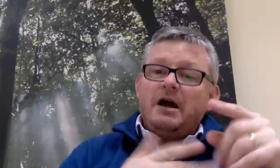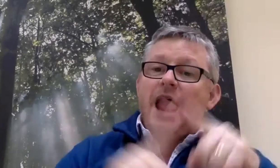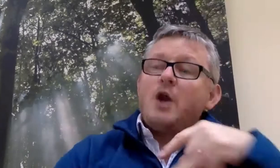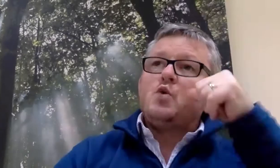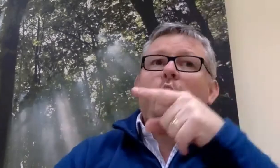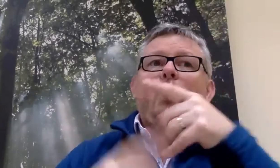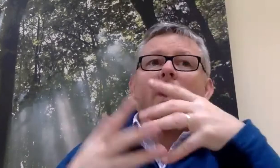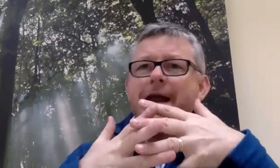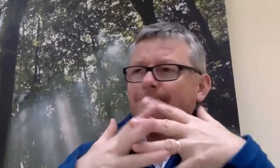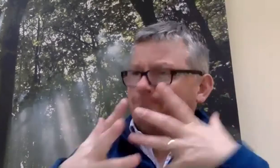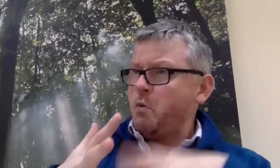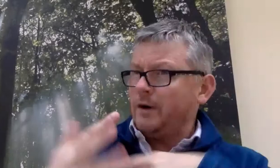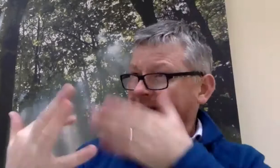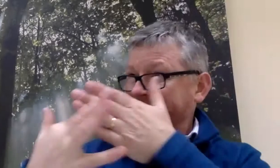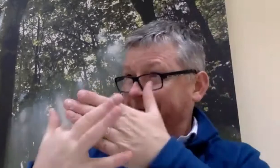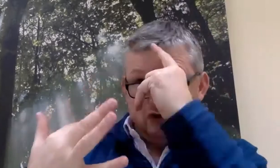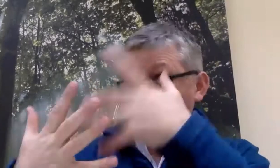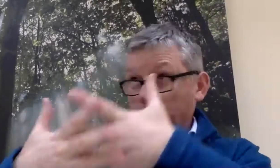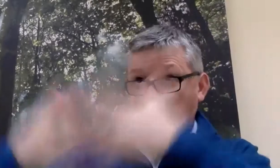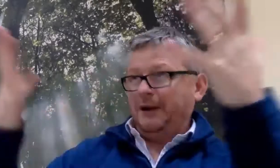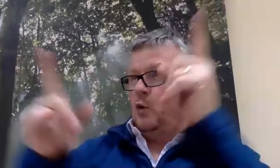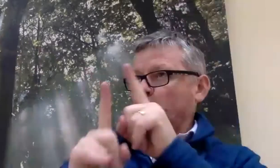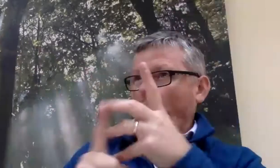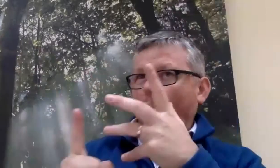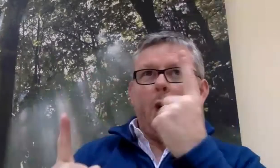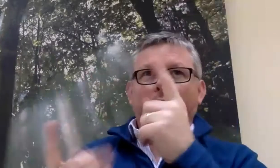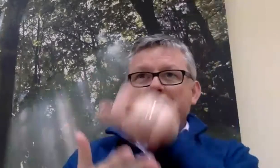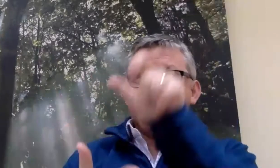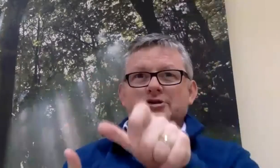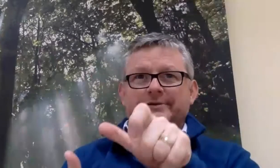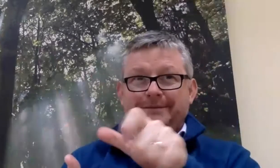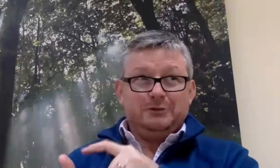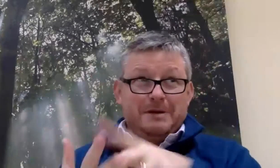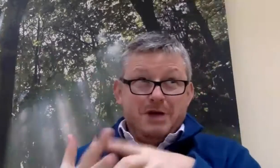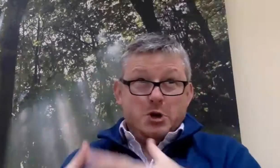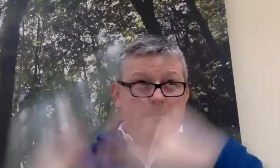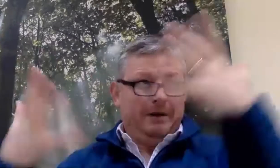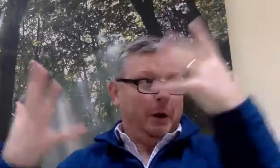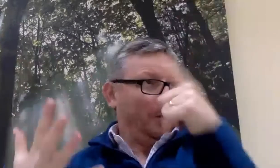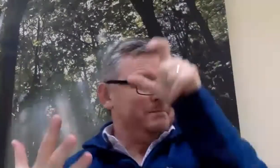I think the other thing to say is I know that you're trying to develop